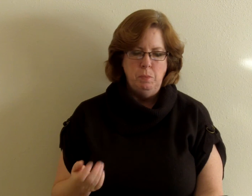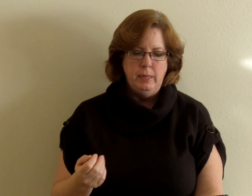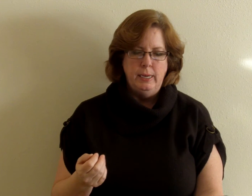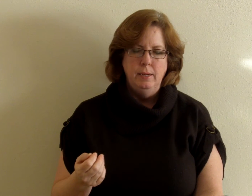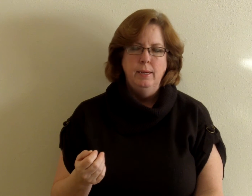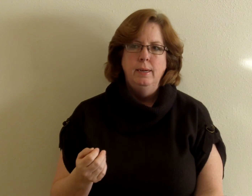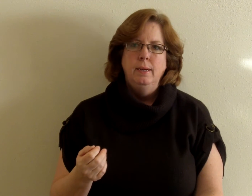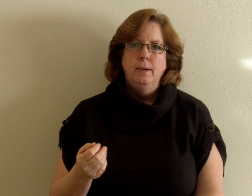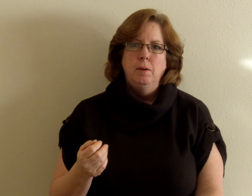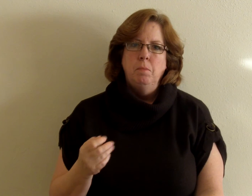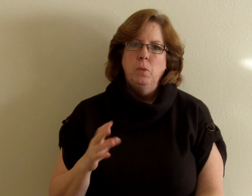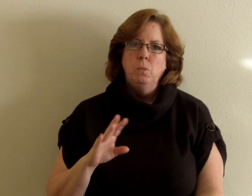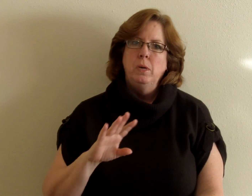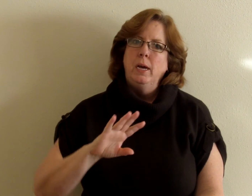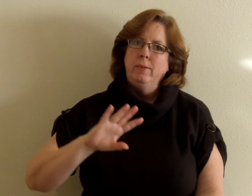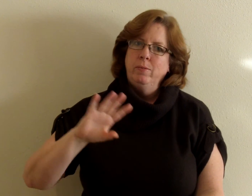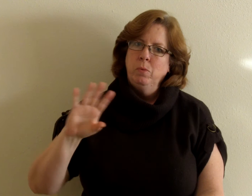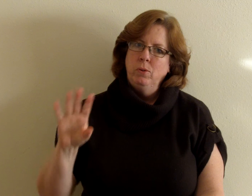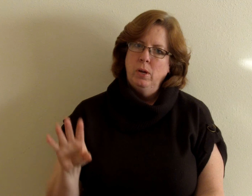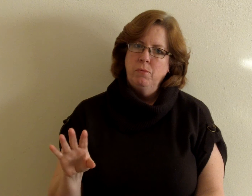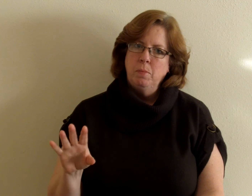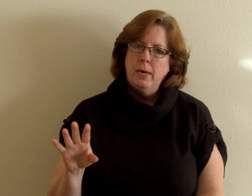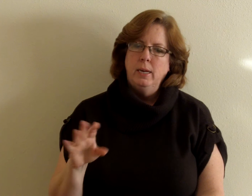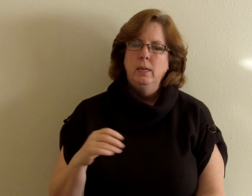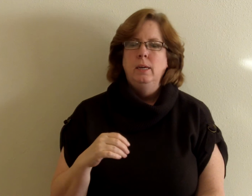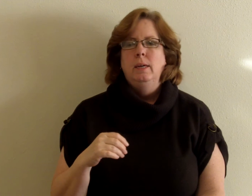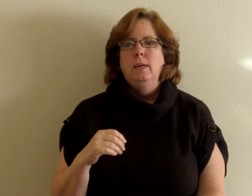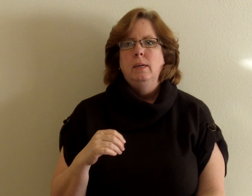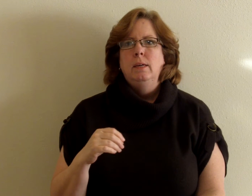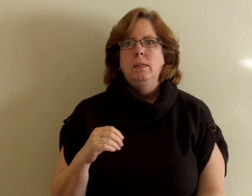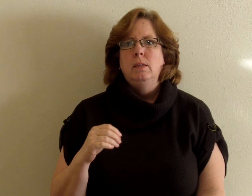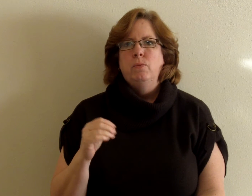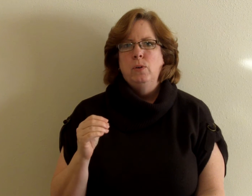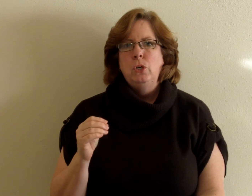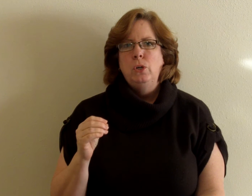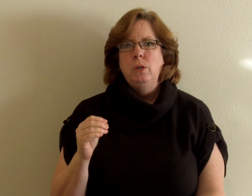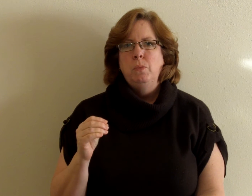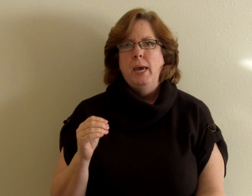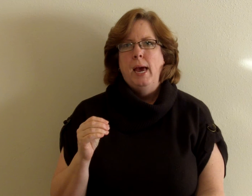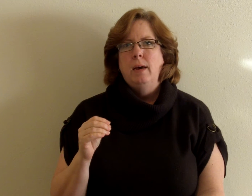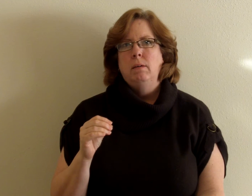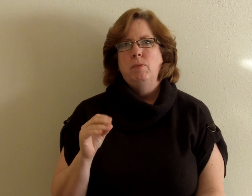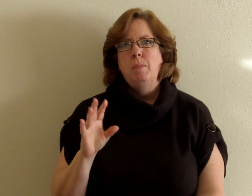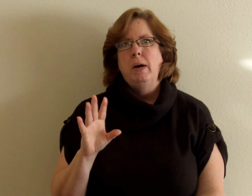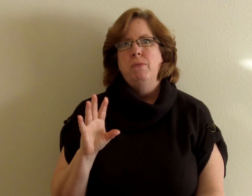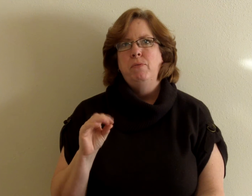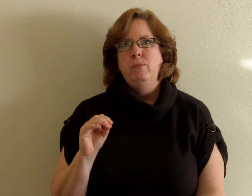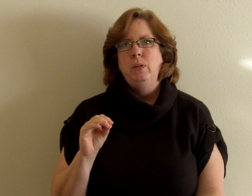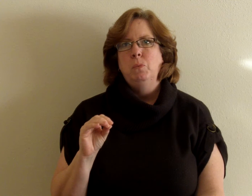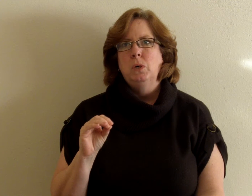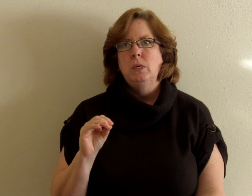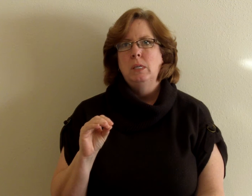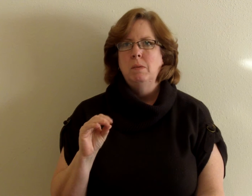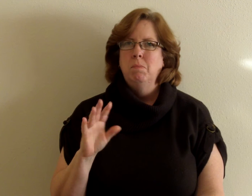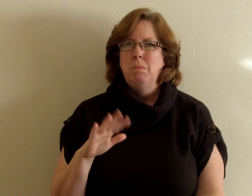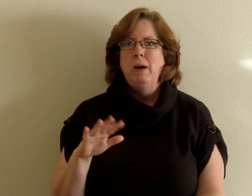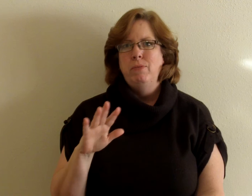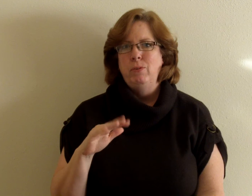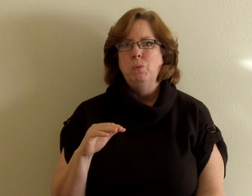spelling. We kind of have moved on from that. The first unit, we have about 50 words